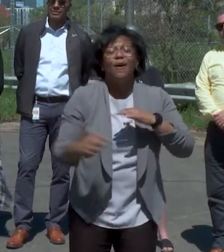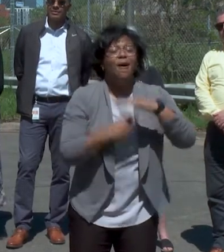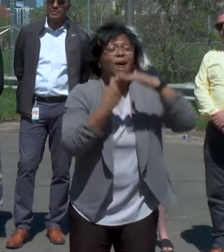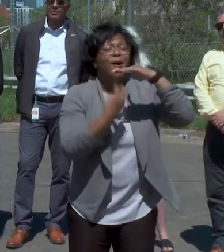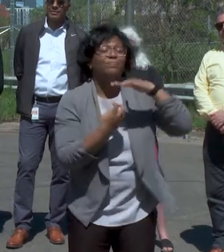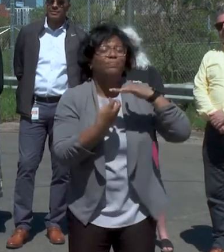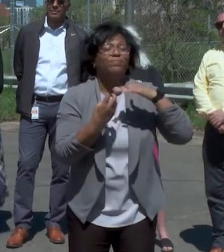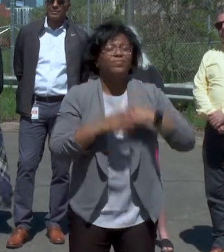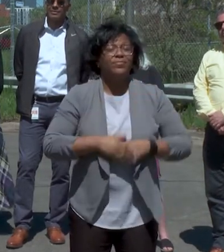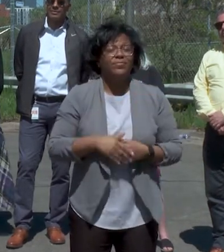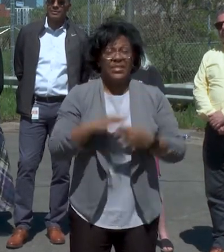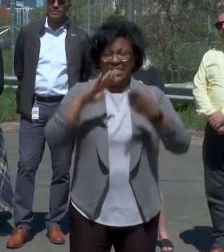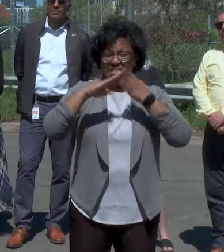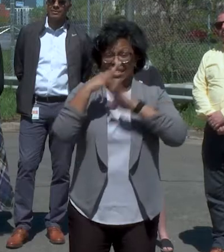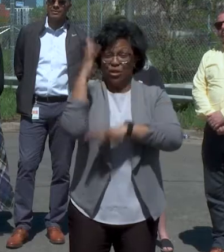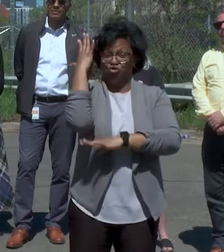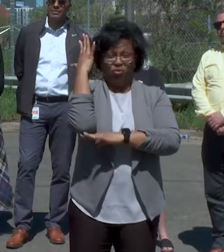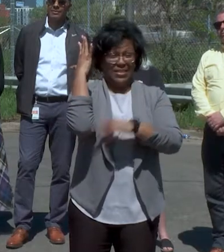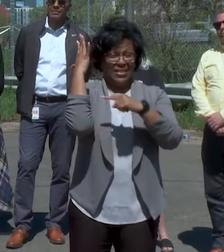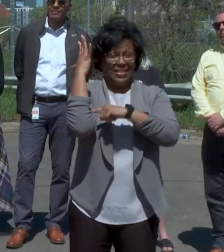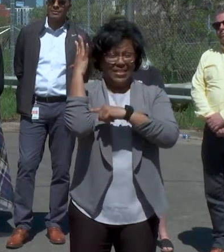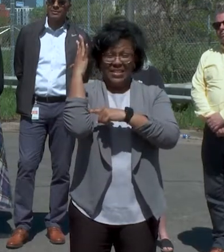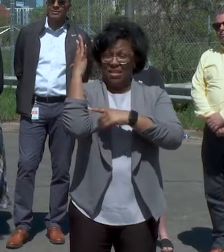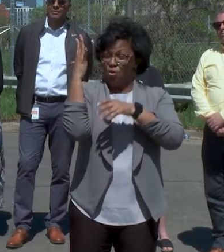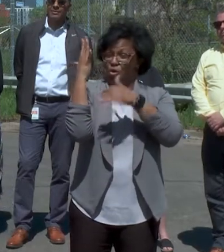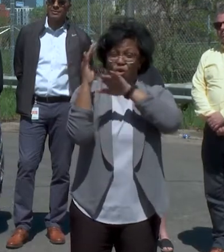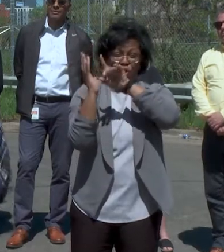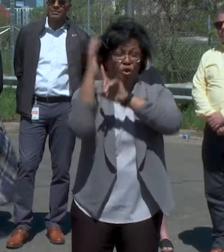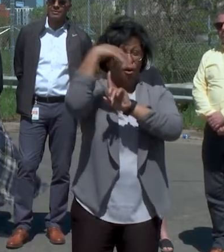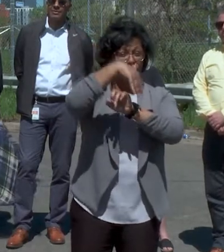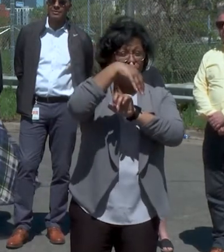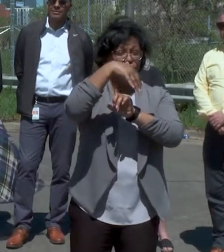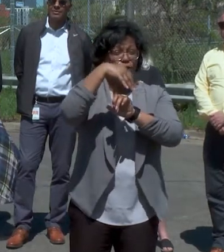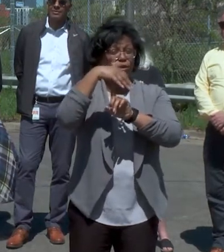be viewed as an essential component of our urban